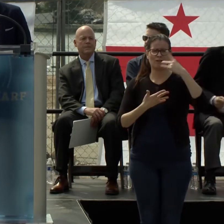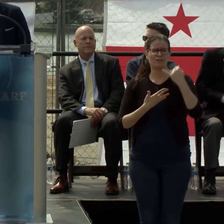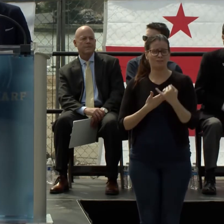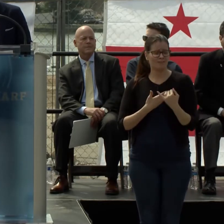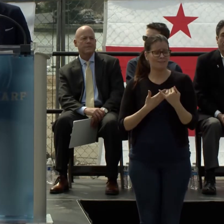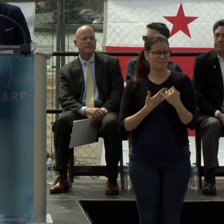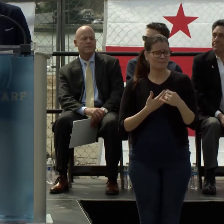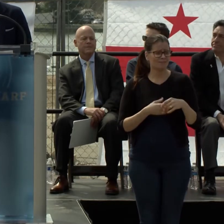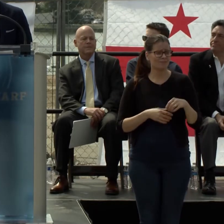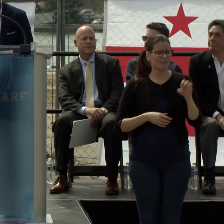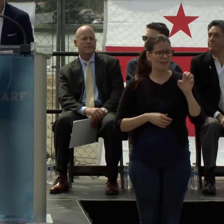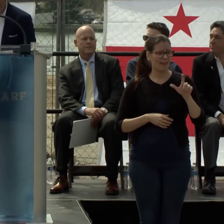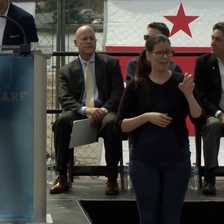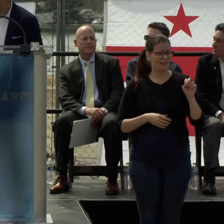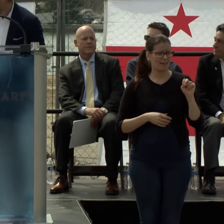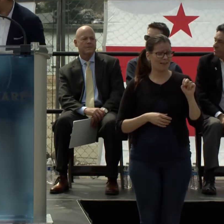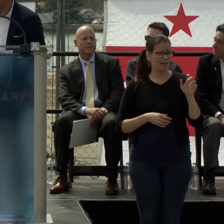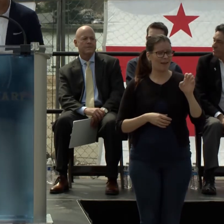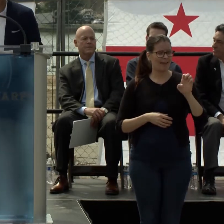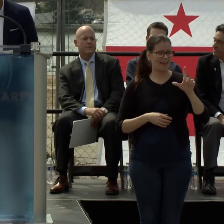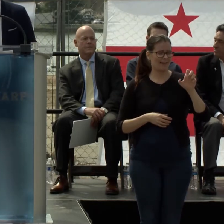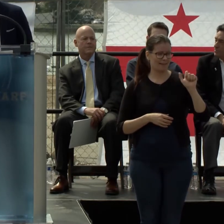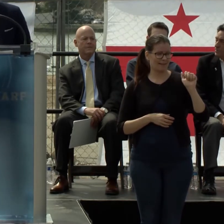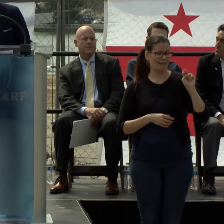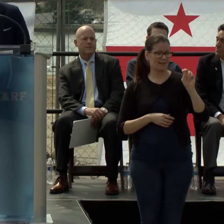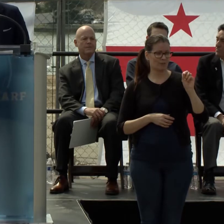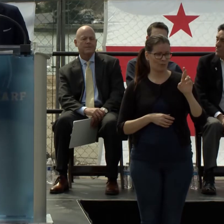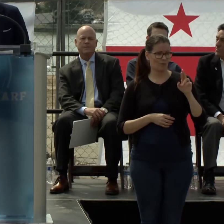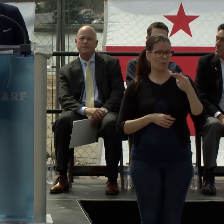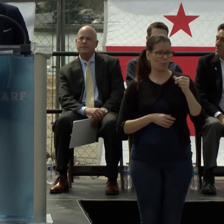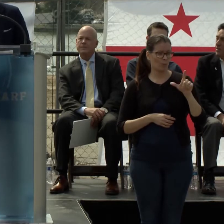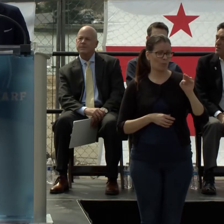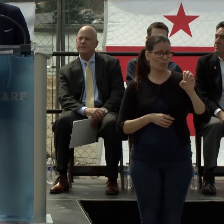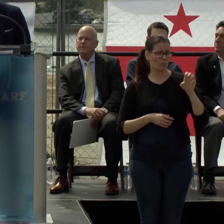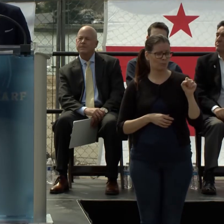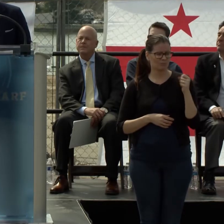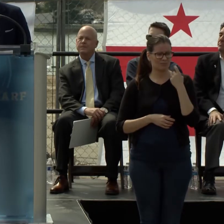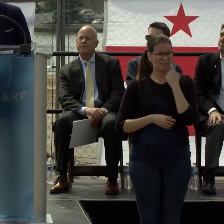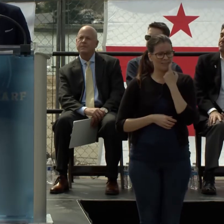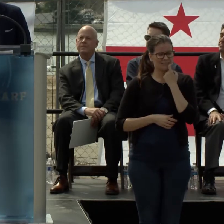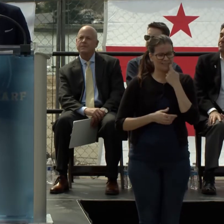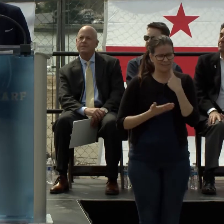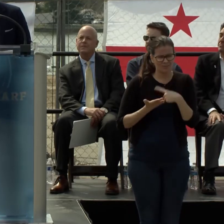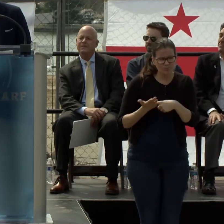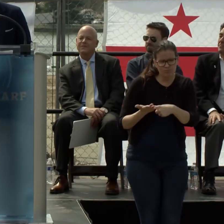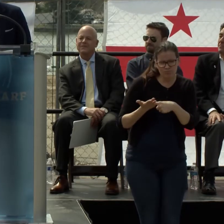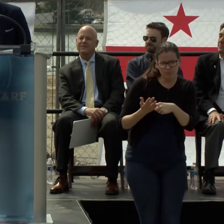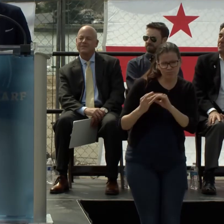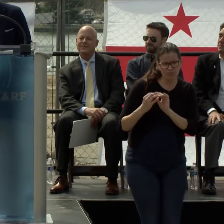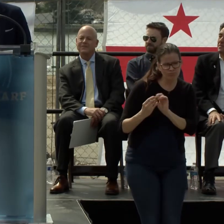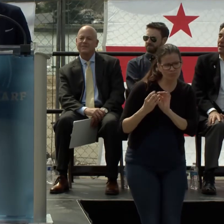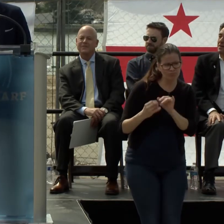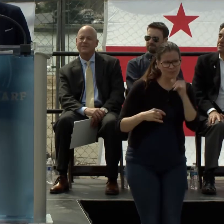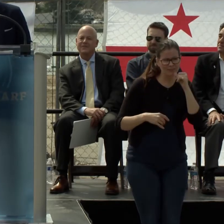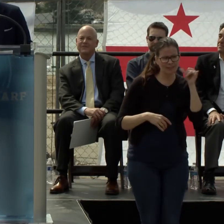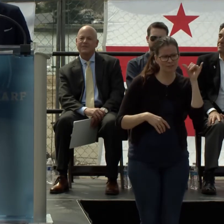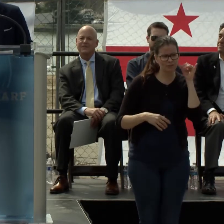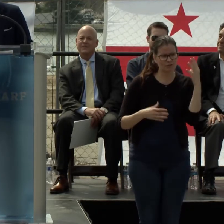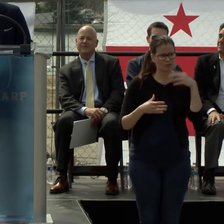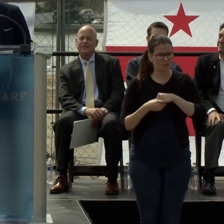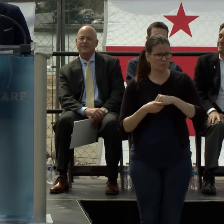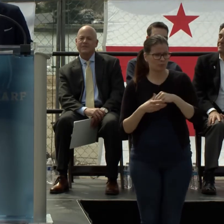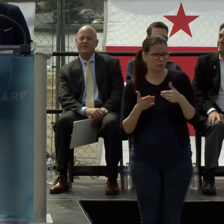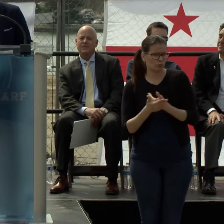Eleanor Holmes Norton, who, again, I was actually with her yesterday for another project. So she keeps on making sure that district residents are